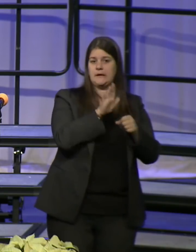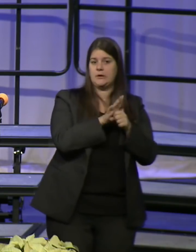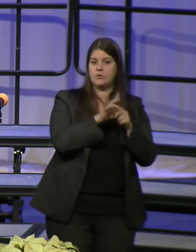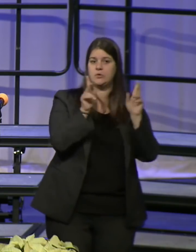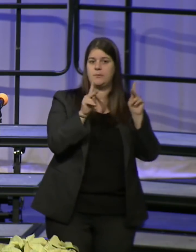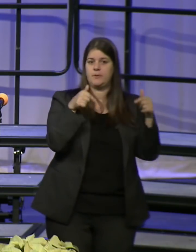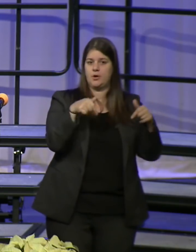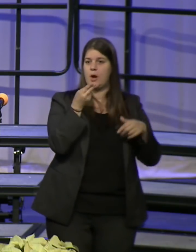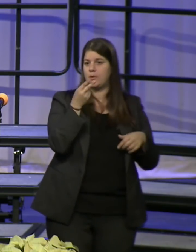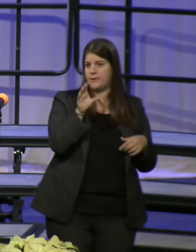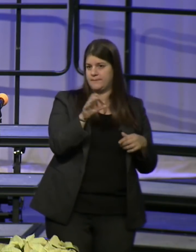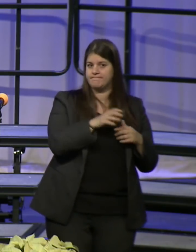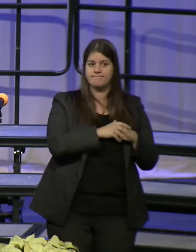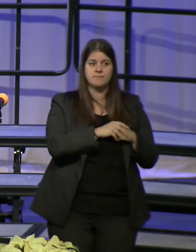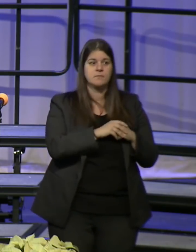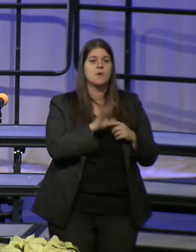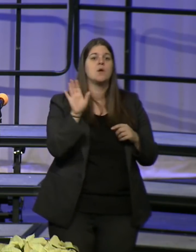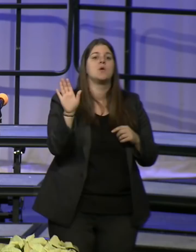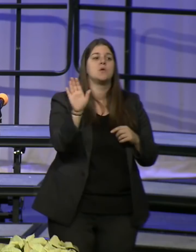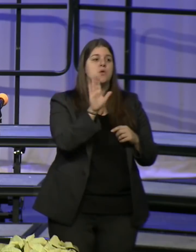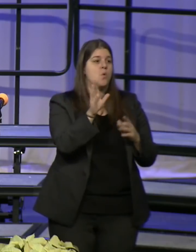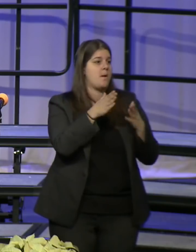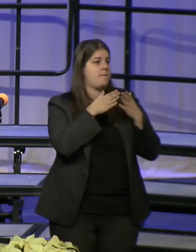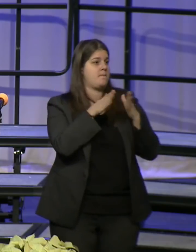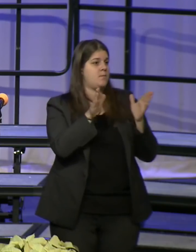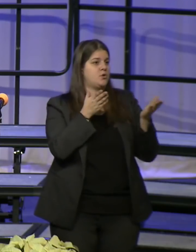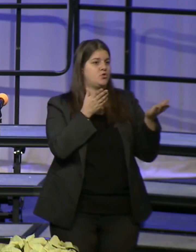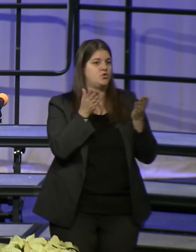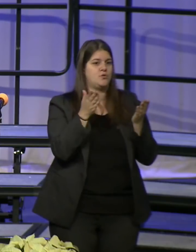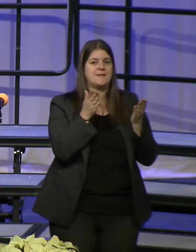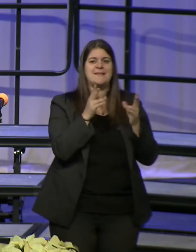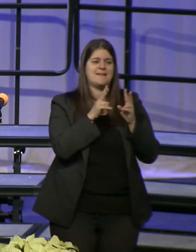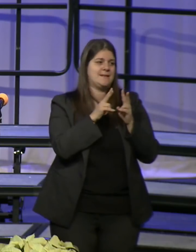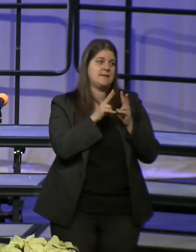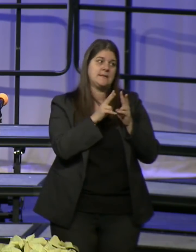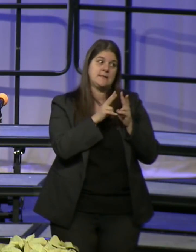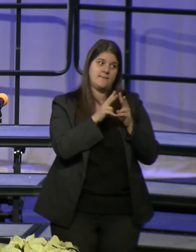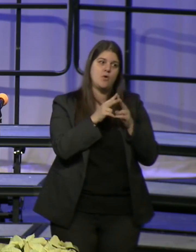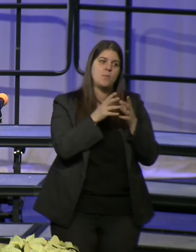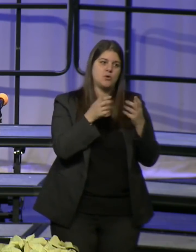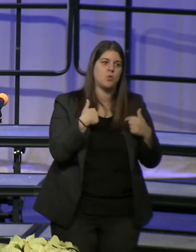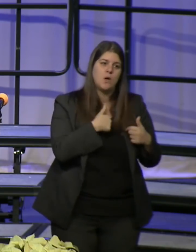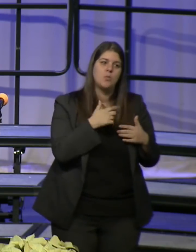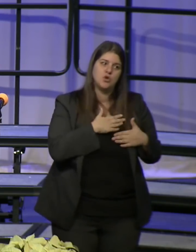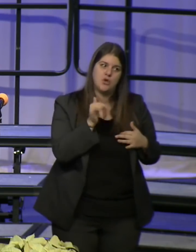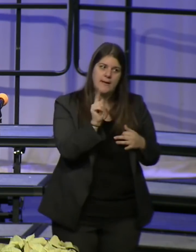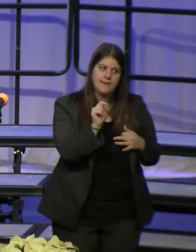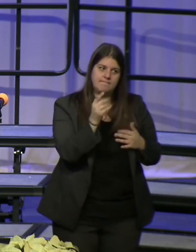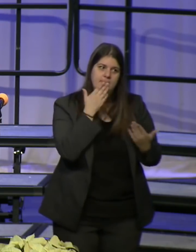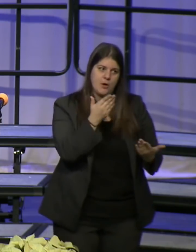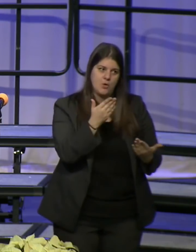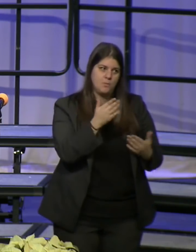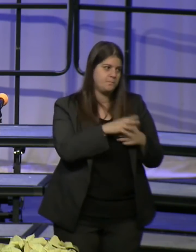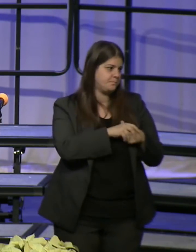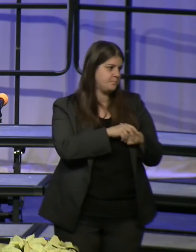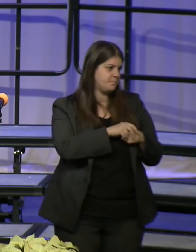Howard County. Your public service is very much appreciated.